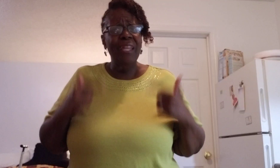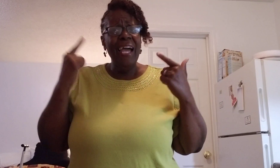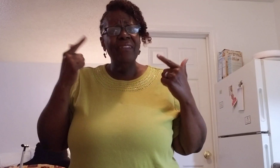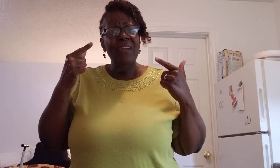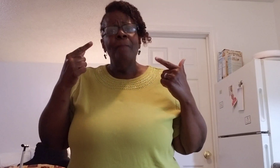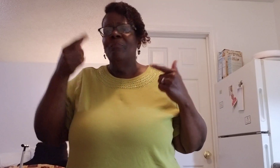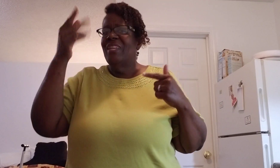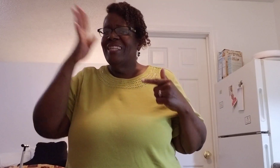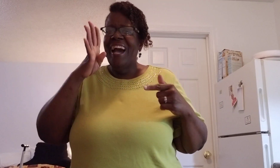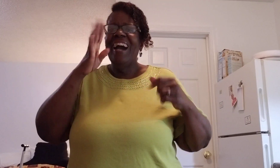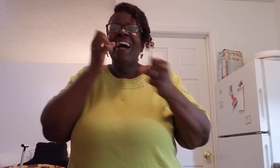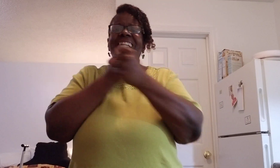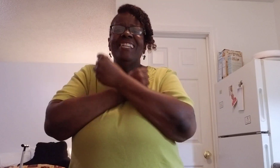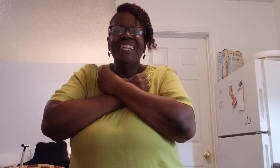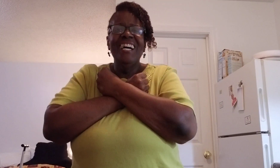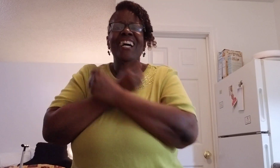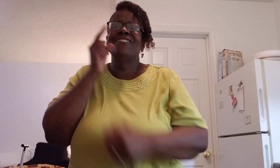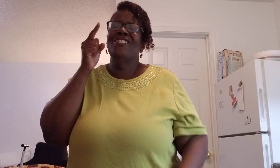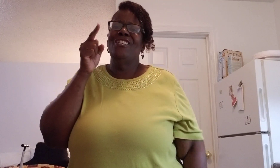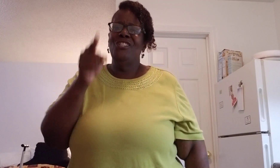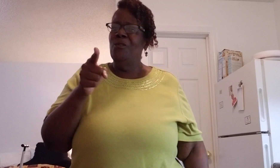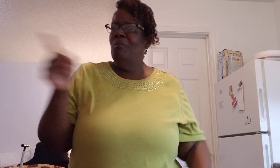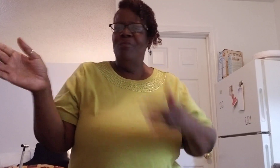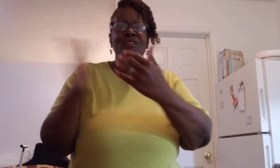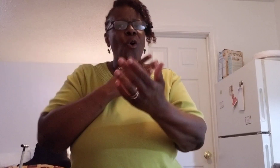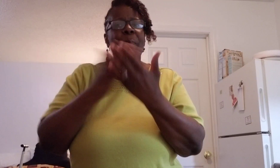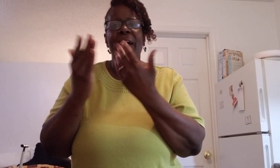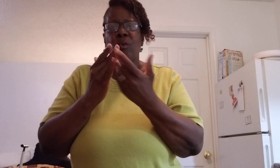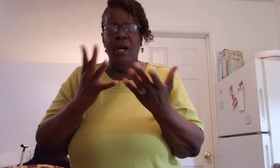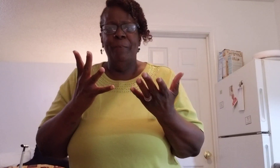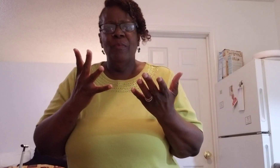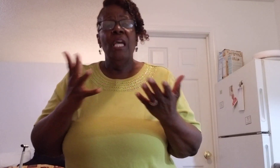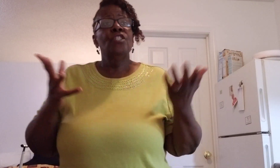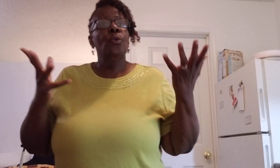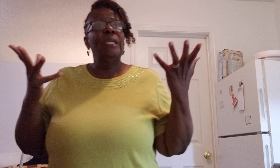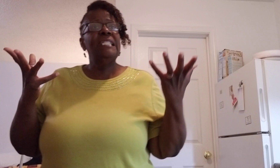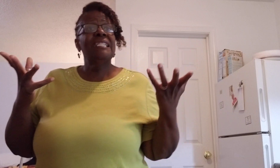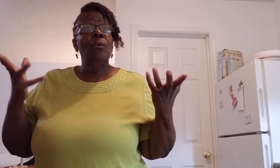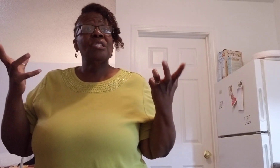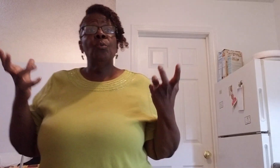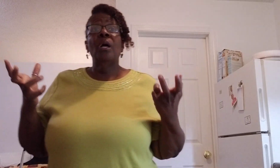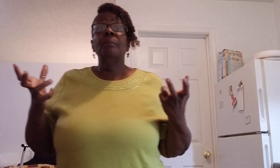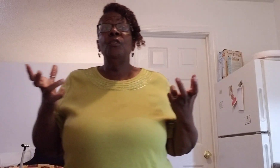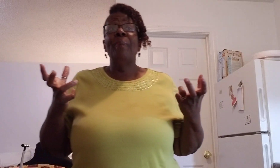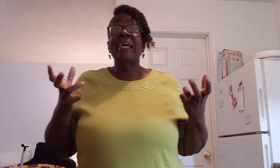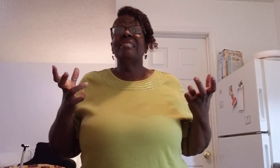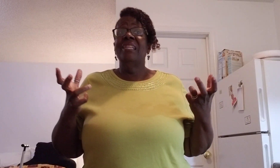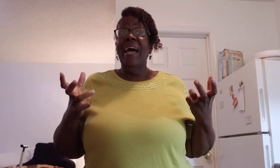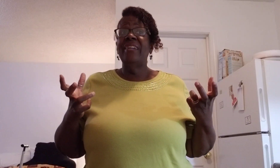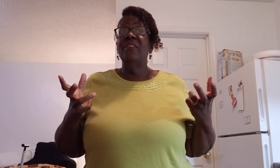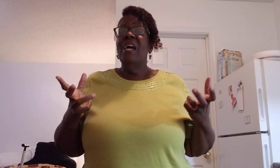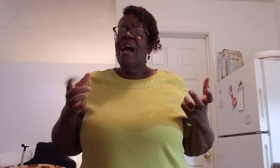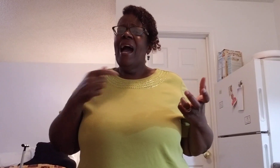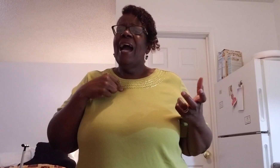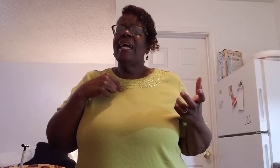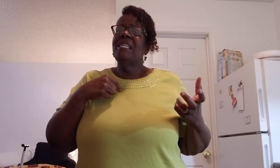life, that God loves you no matter what. So when he says, I want to welcome you back to life, I